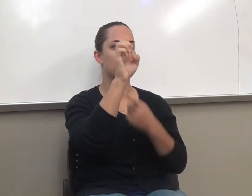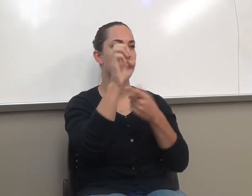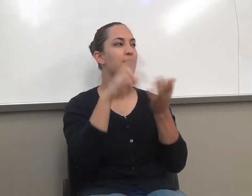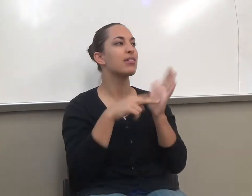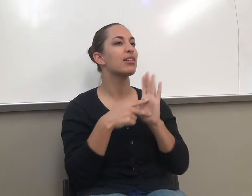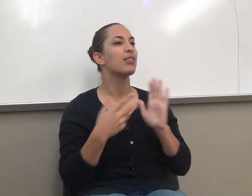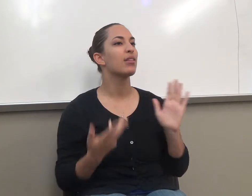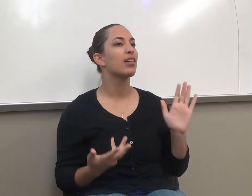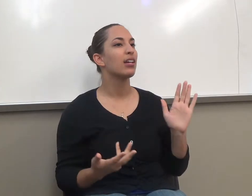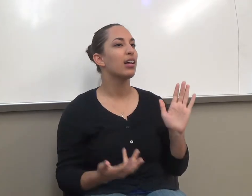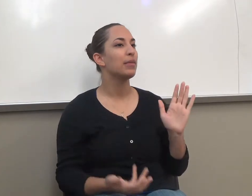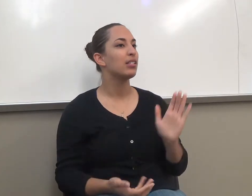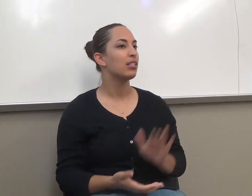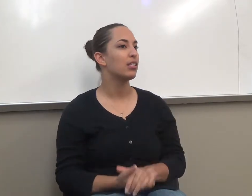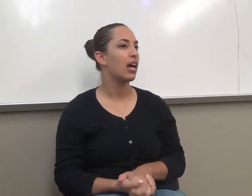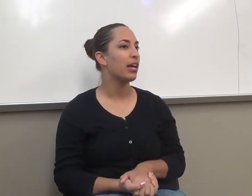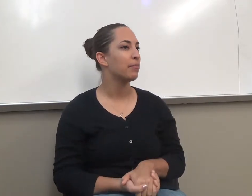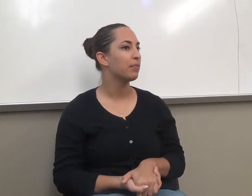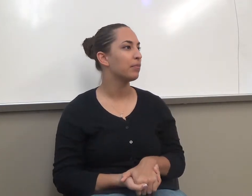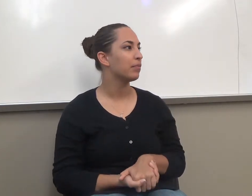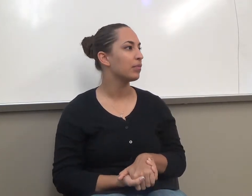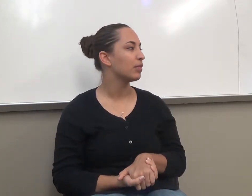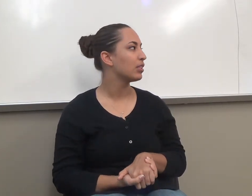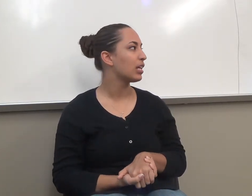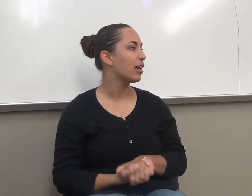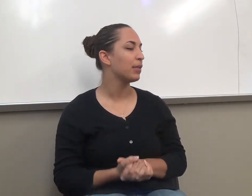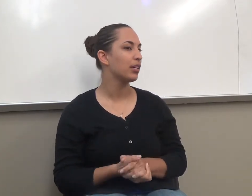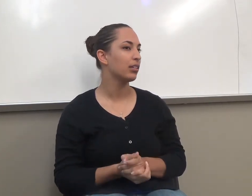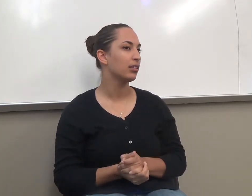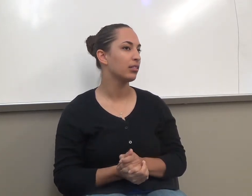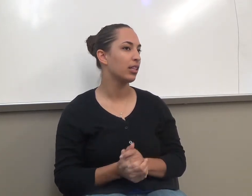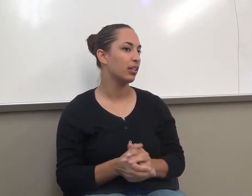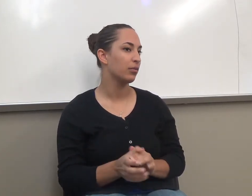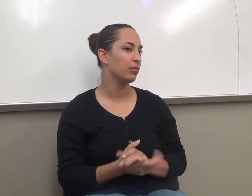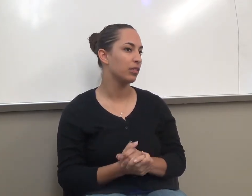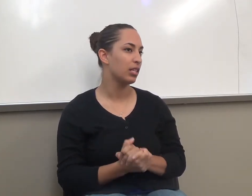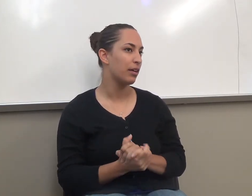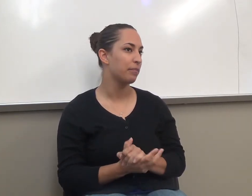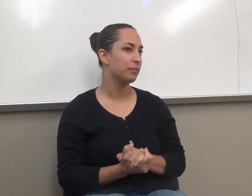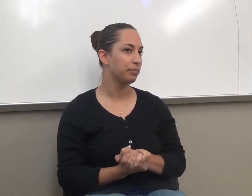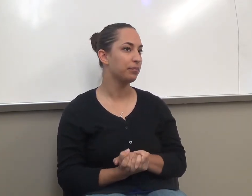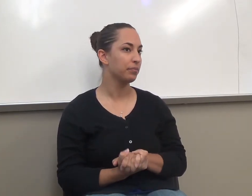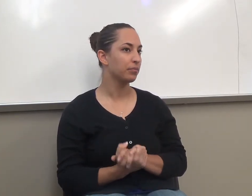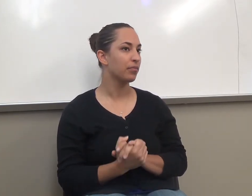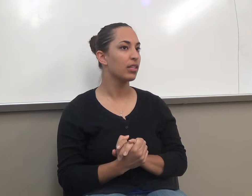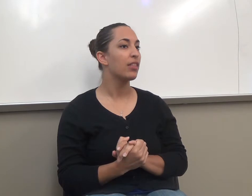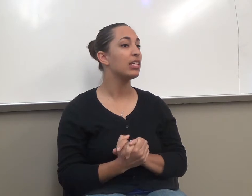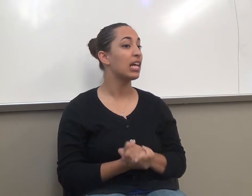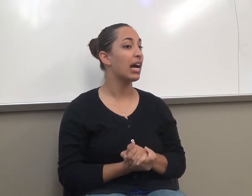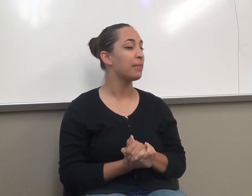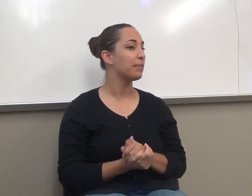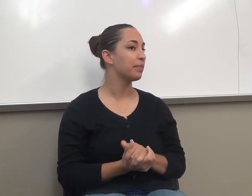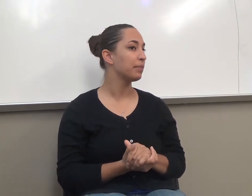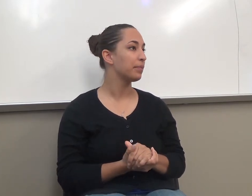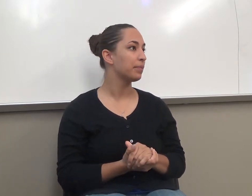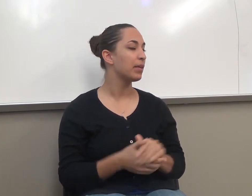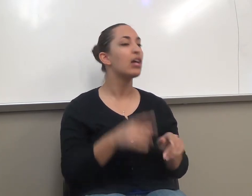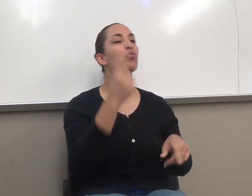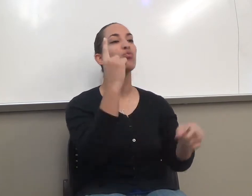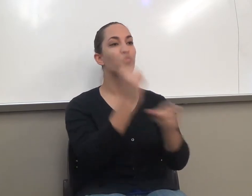Anyone knows what that means? It means the time, the timing, like the time. The what? The time? Yeah, it refers